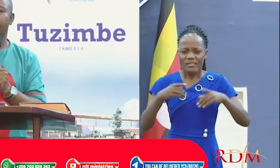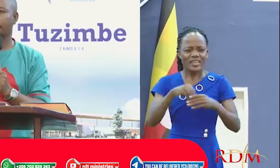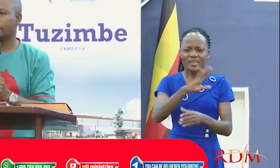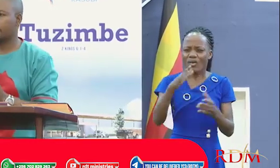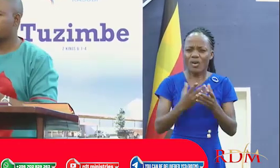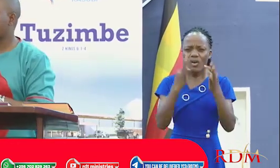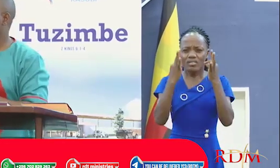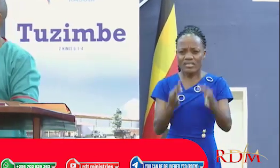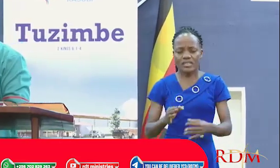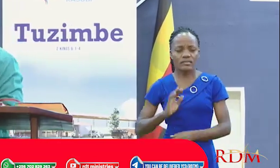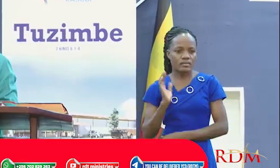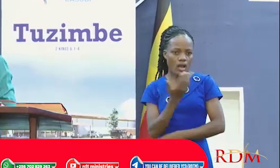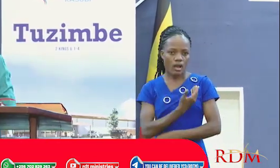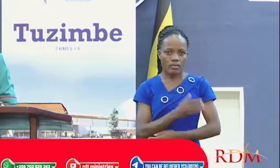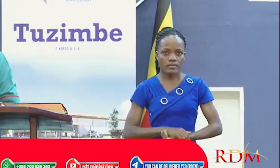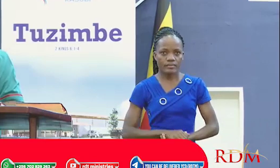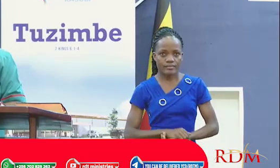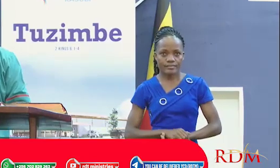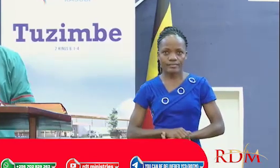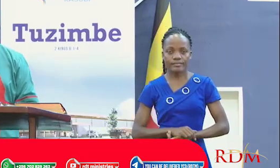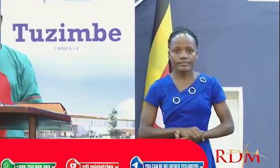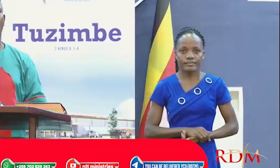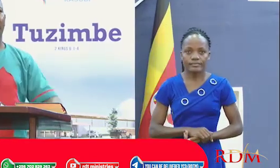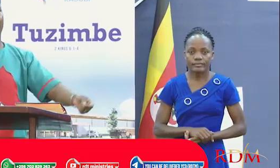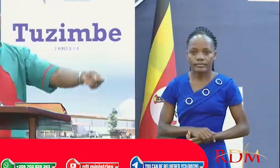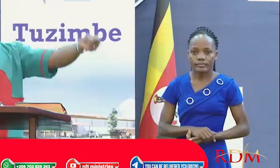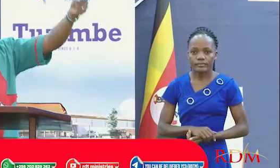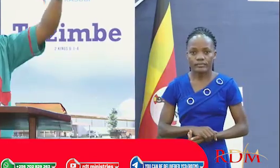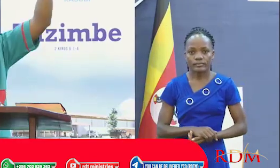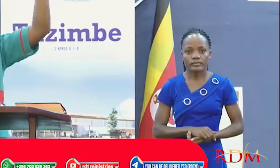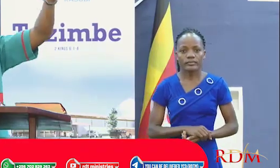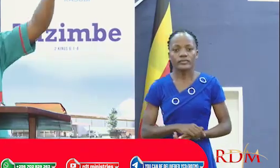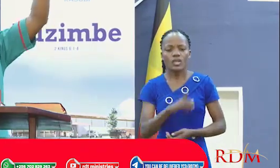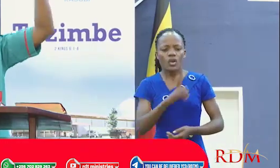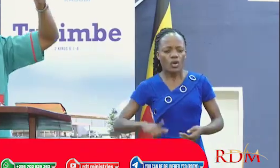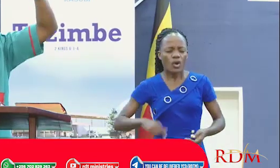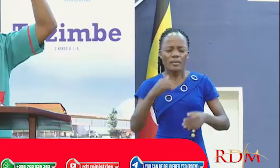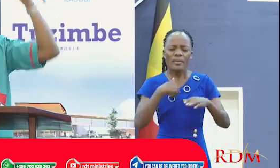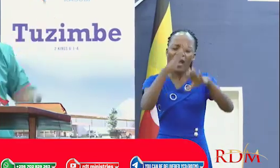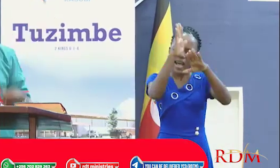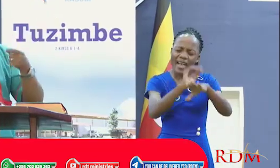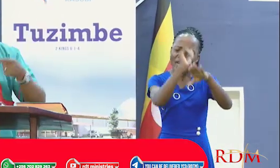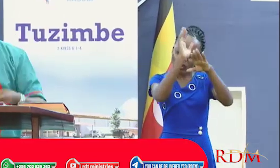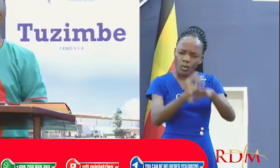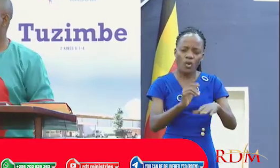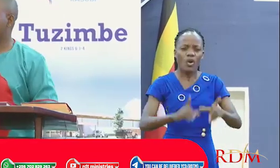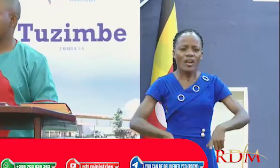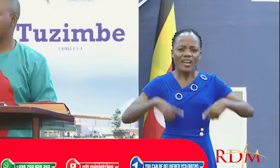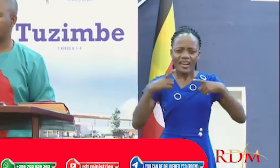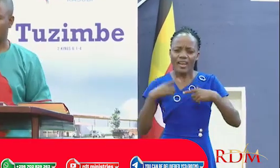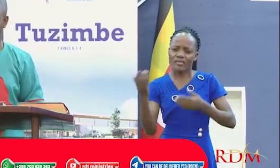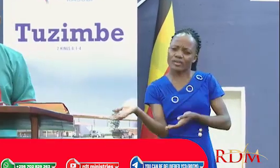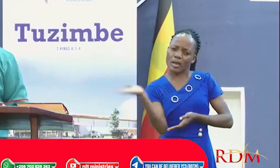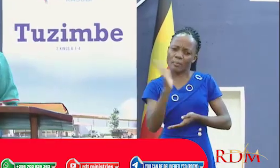byaffe. We call back life to be restored in all our possessions. Yogera nti Mukama mpita obulamu okoma wo. Speak, Lord, I